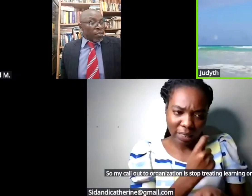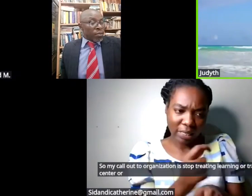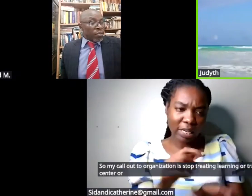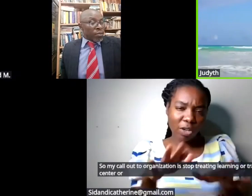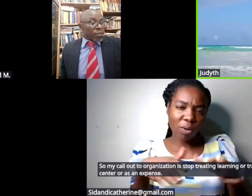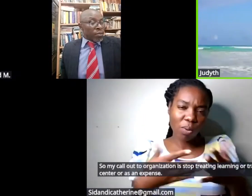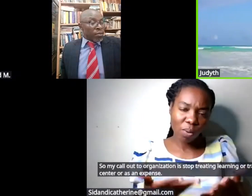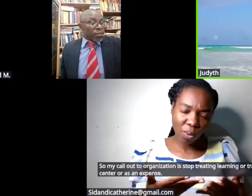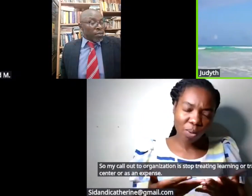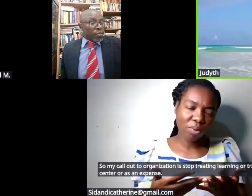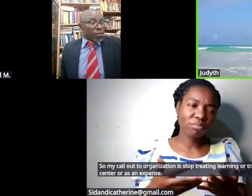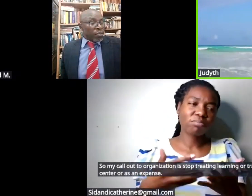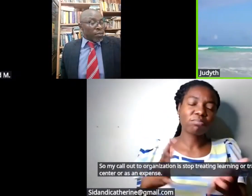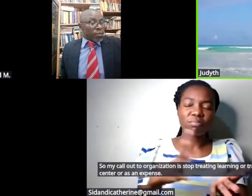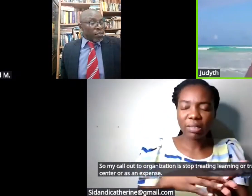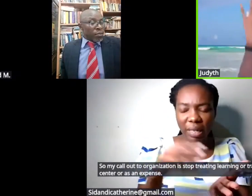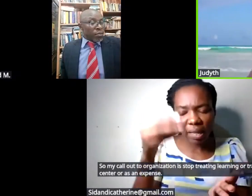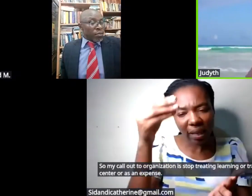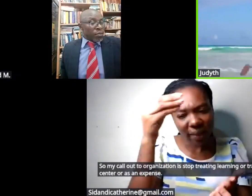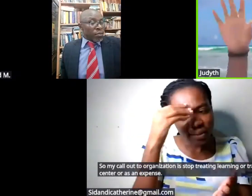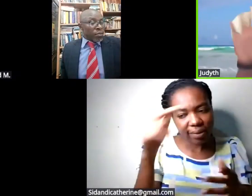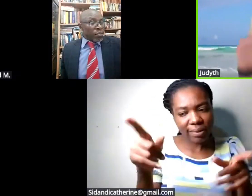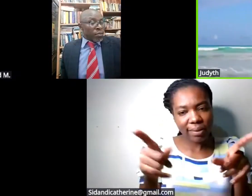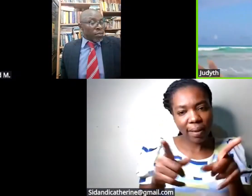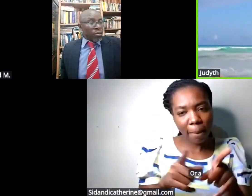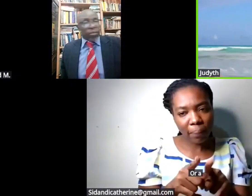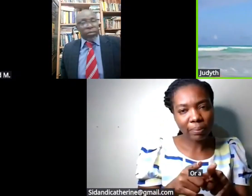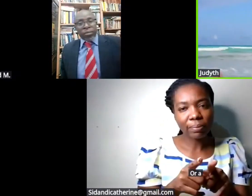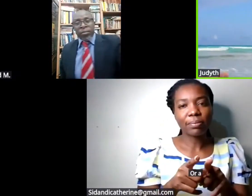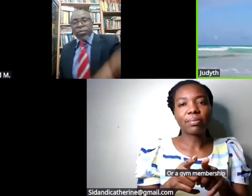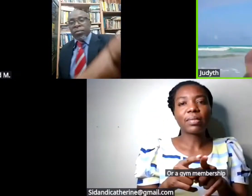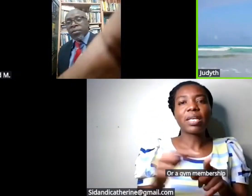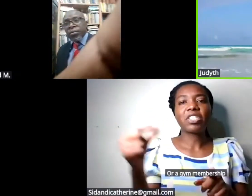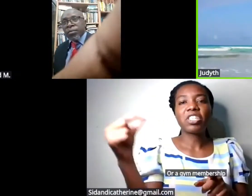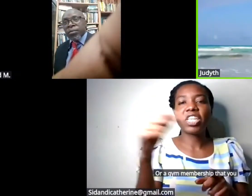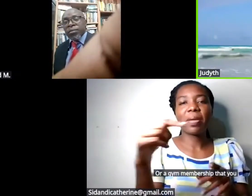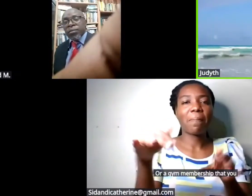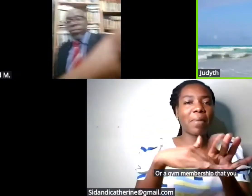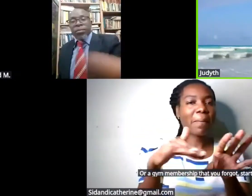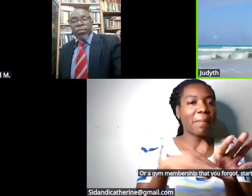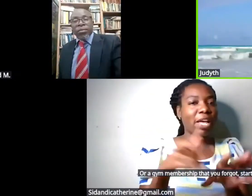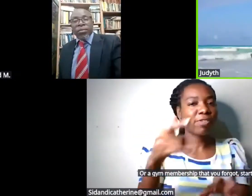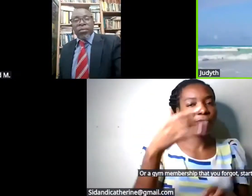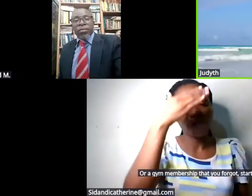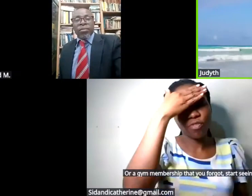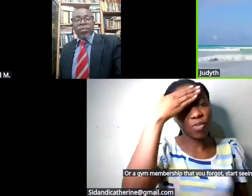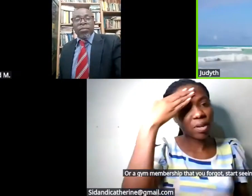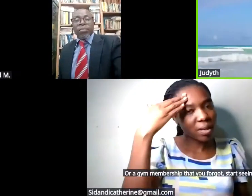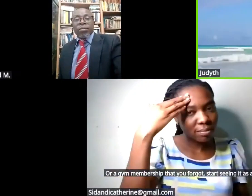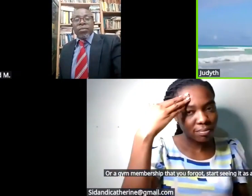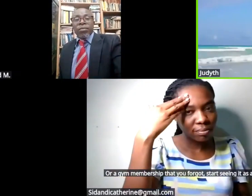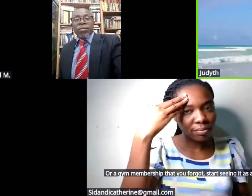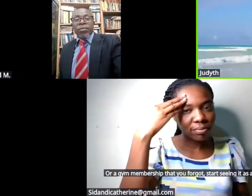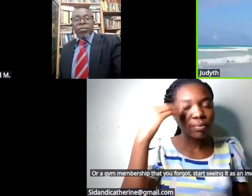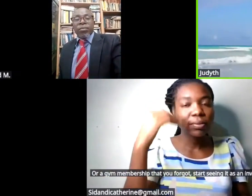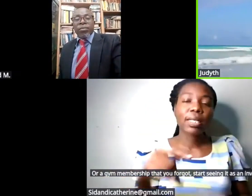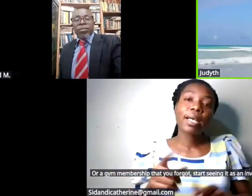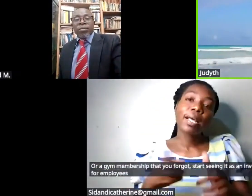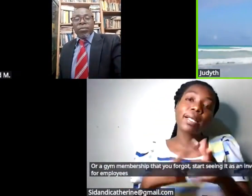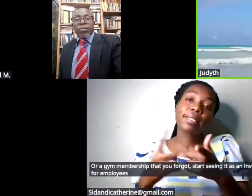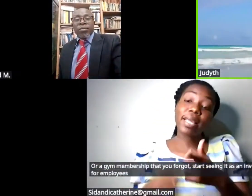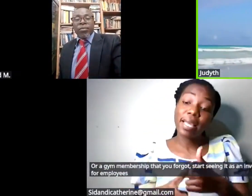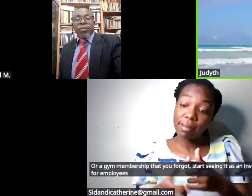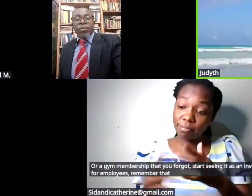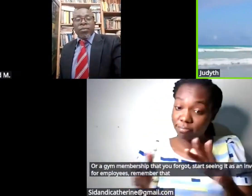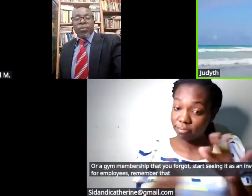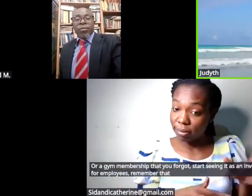expense. Or a gym membership that you forgot, start seeing it as an investment. And then for employees, remember that the